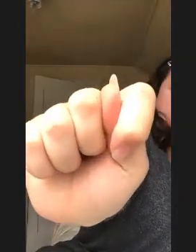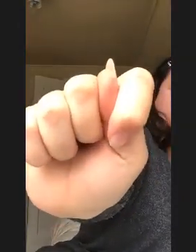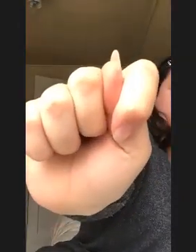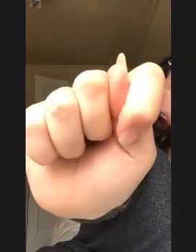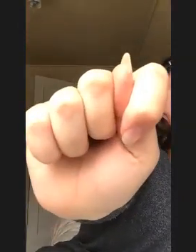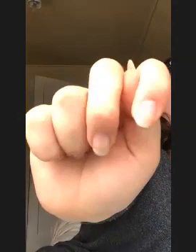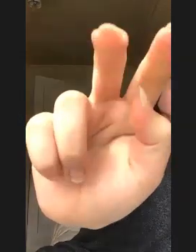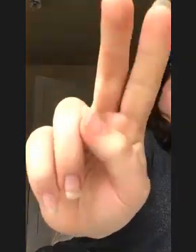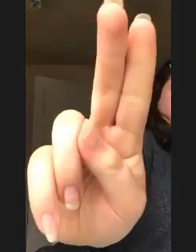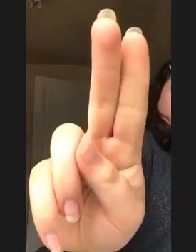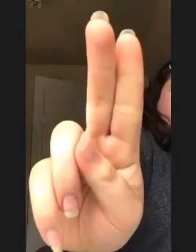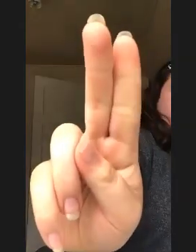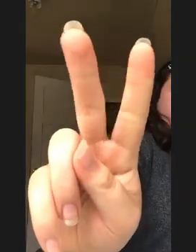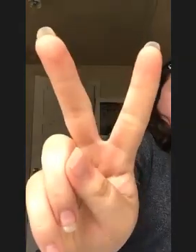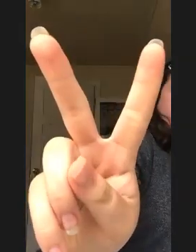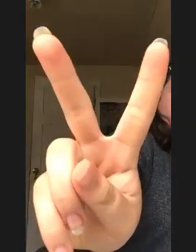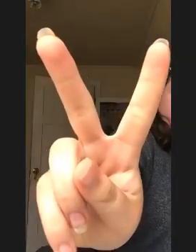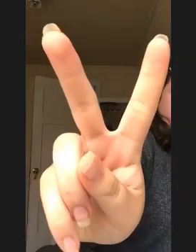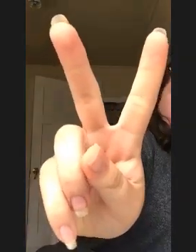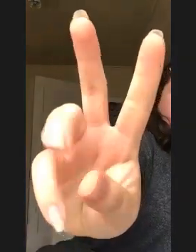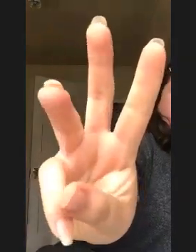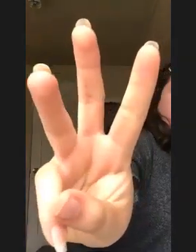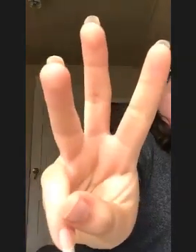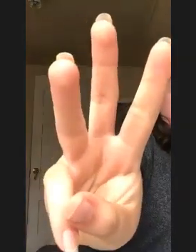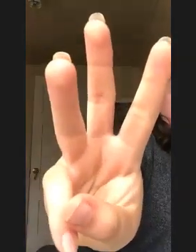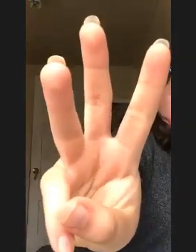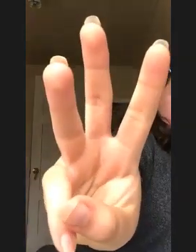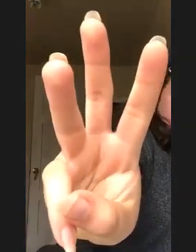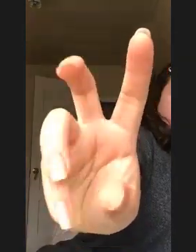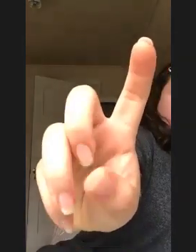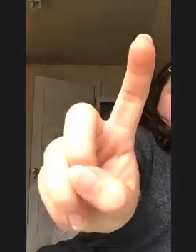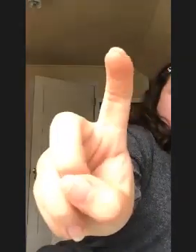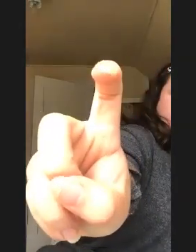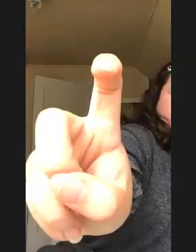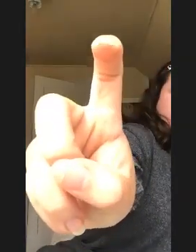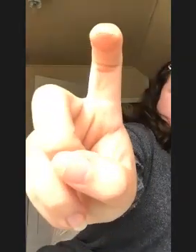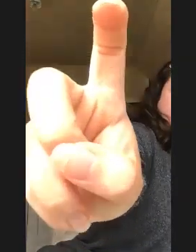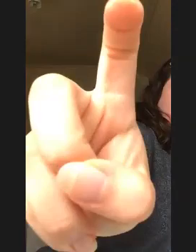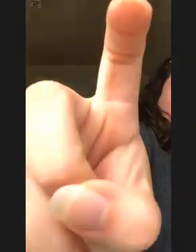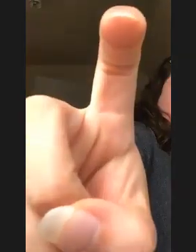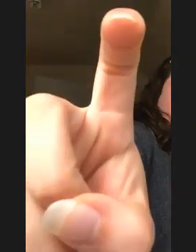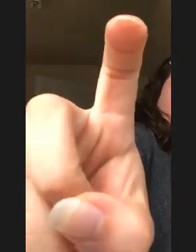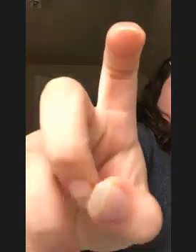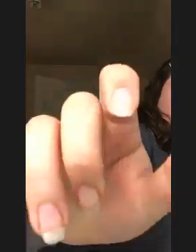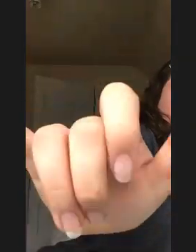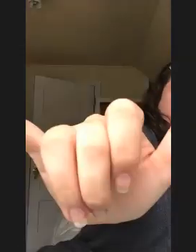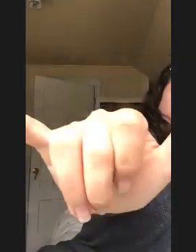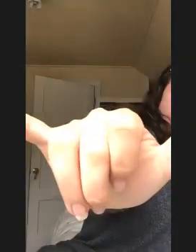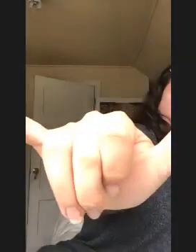T, U, V, W, X,